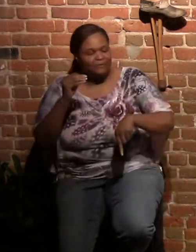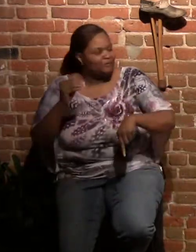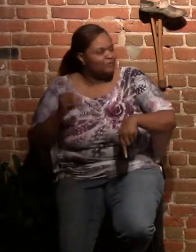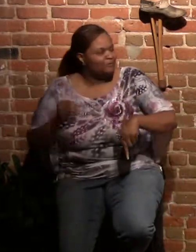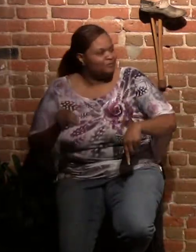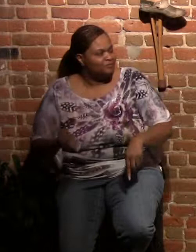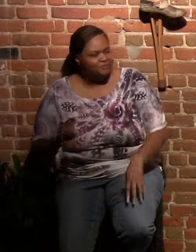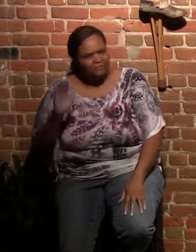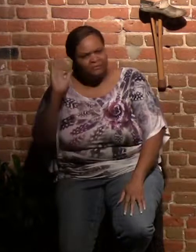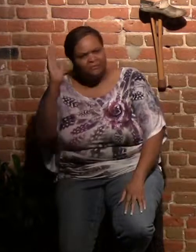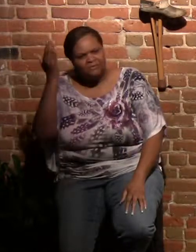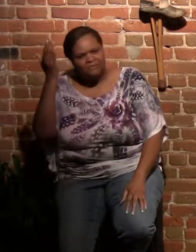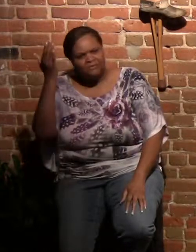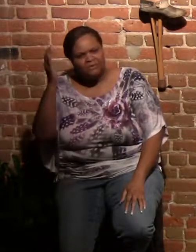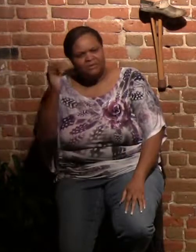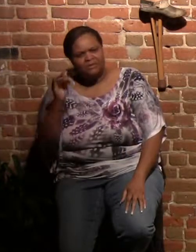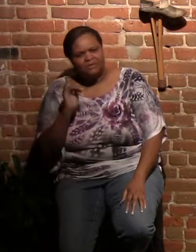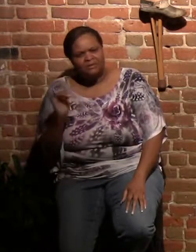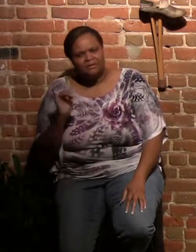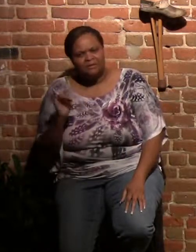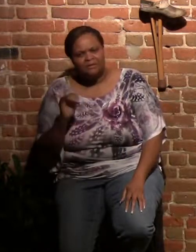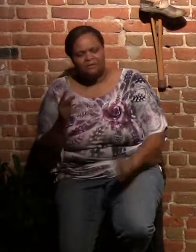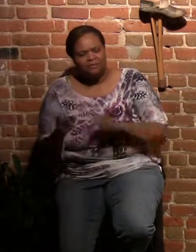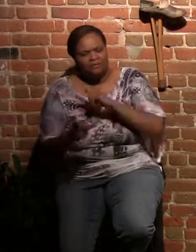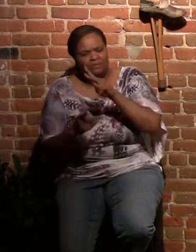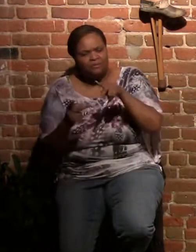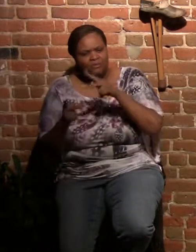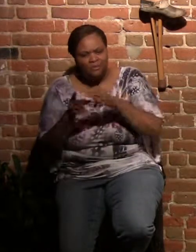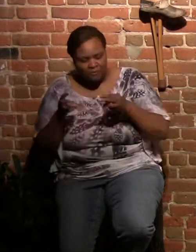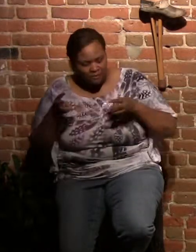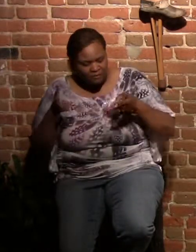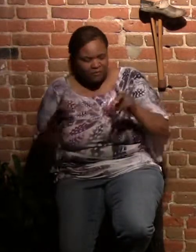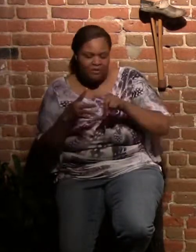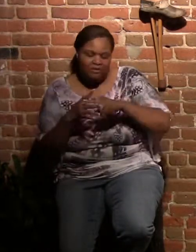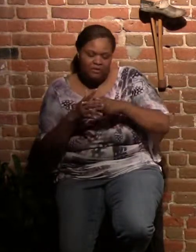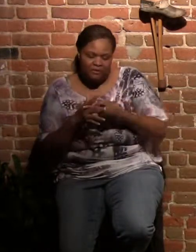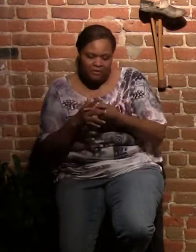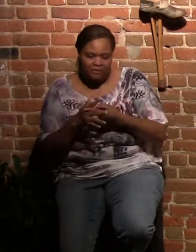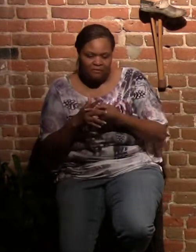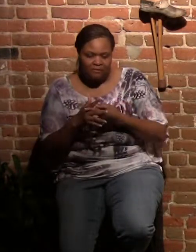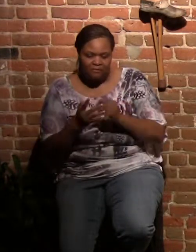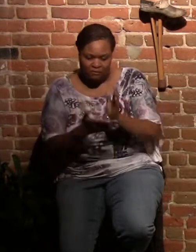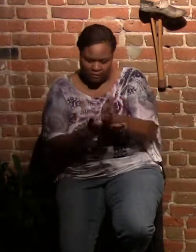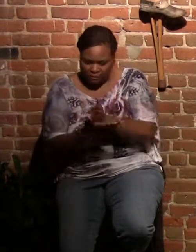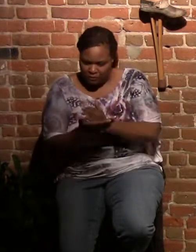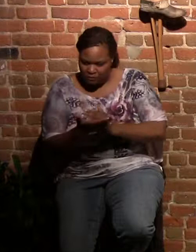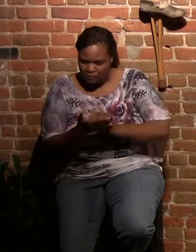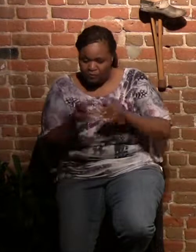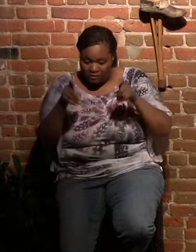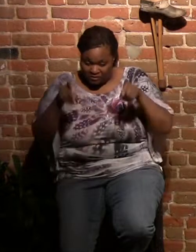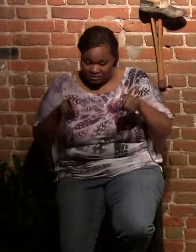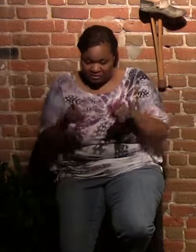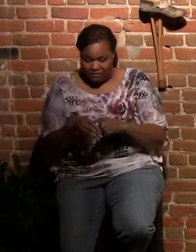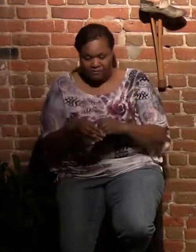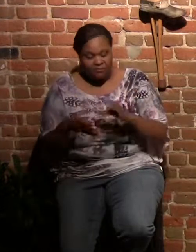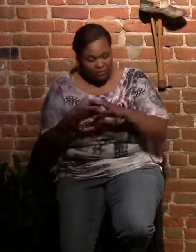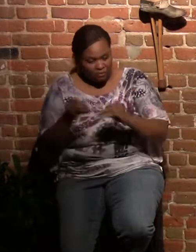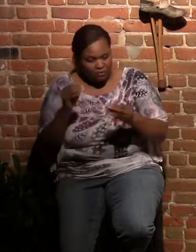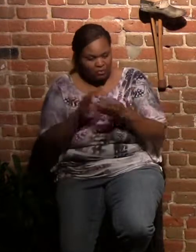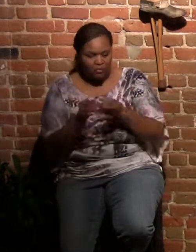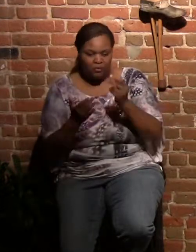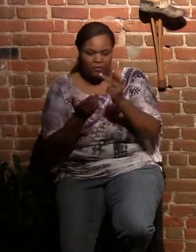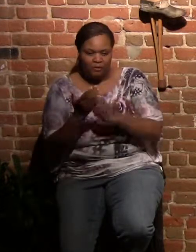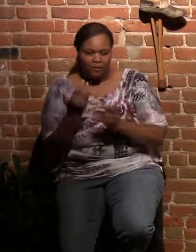It just seemed like the most perfect way to launch this was to be part of the story project. So we are so appreciative,